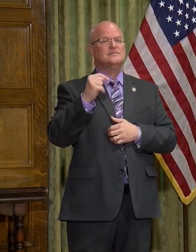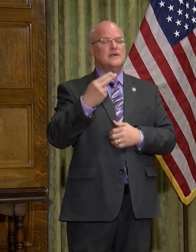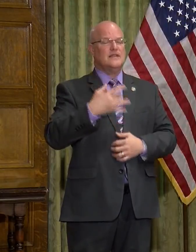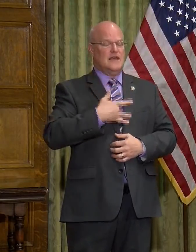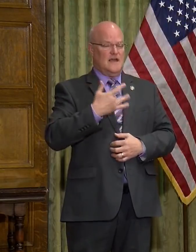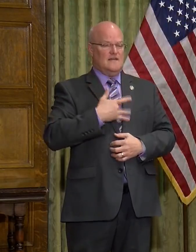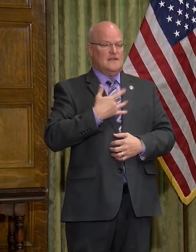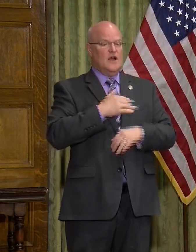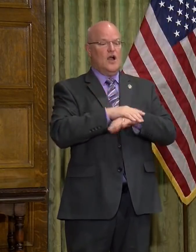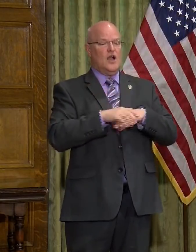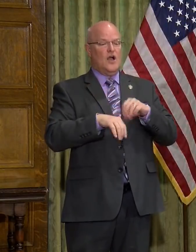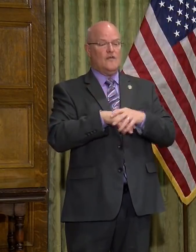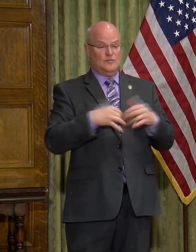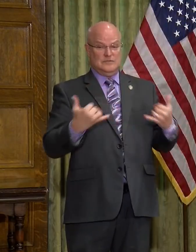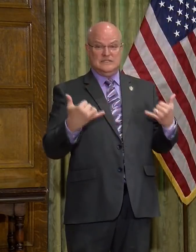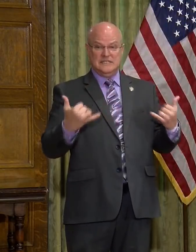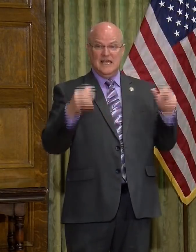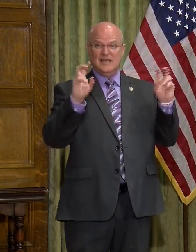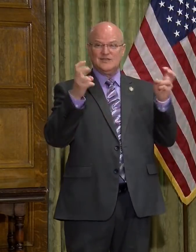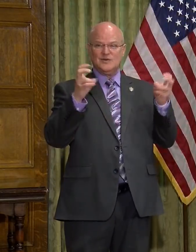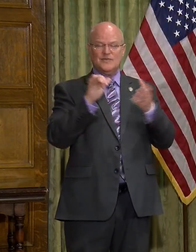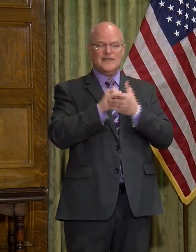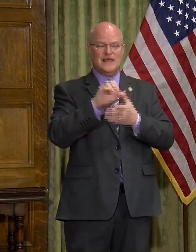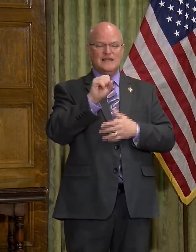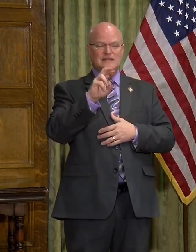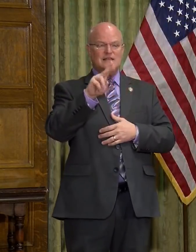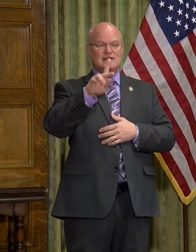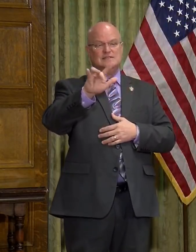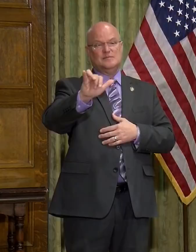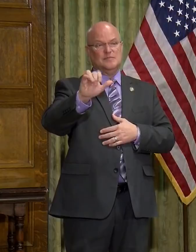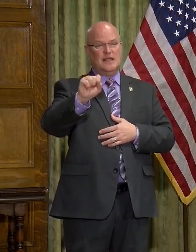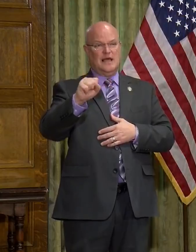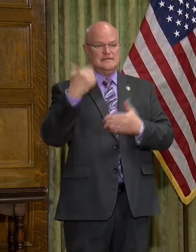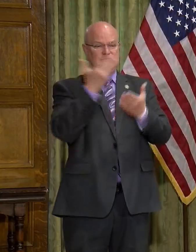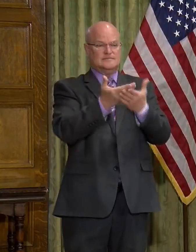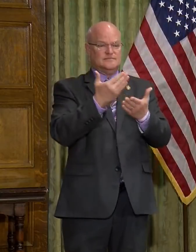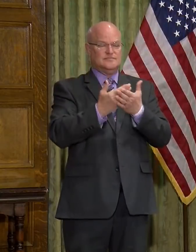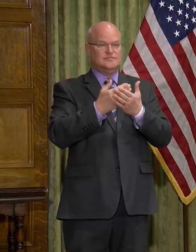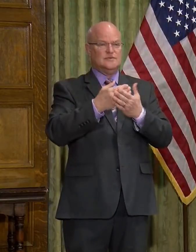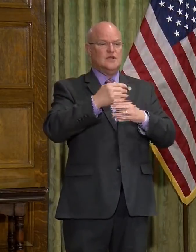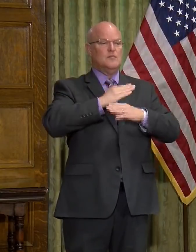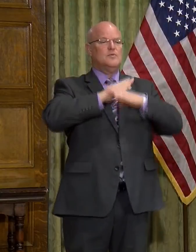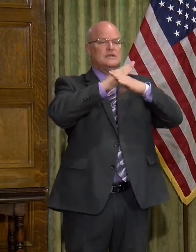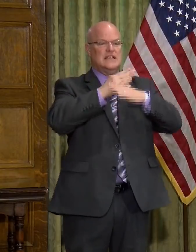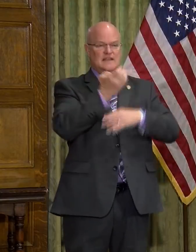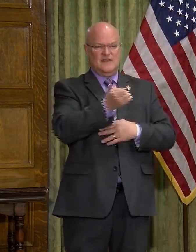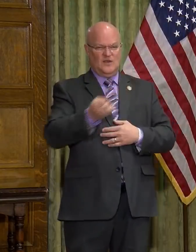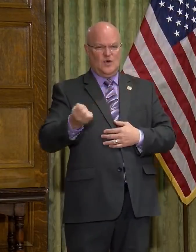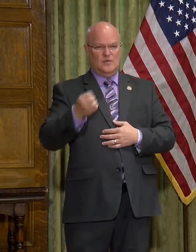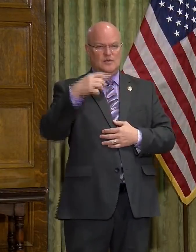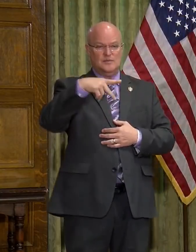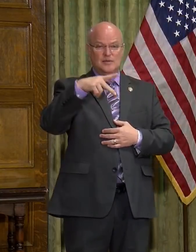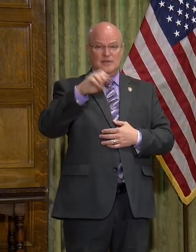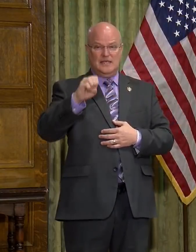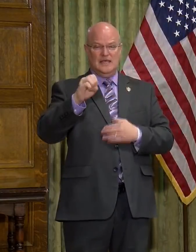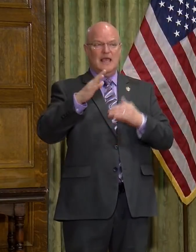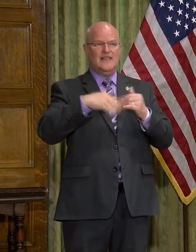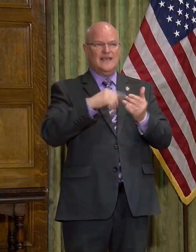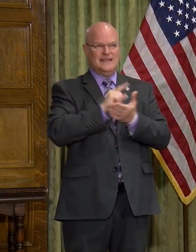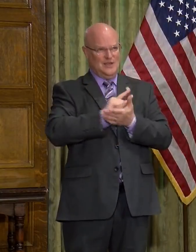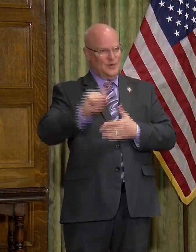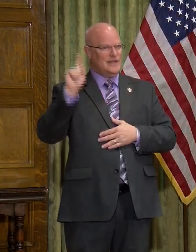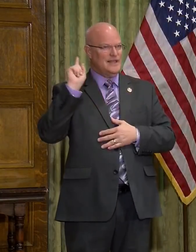much more comfortable today in terms of that supply chain on protective equipment than we were a week